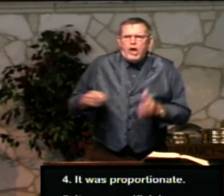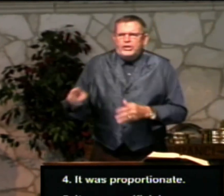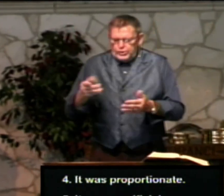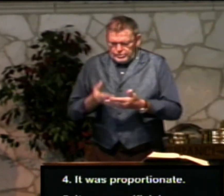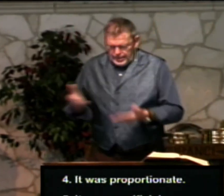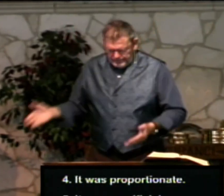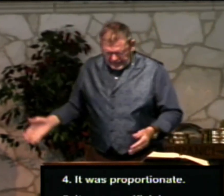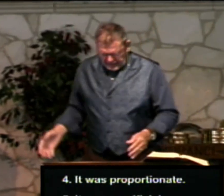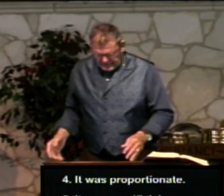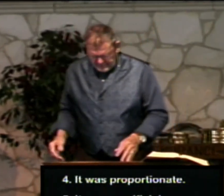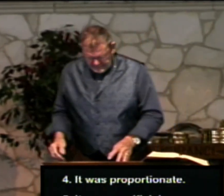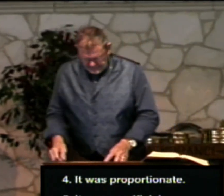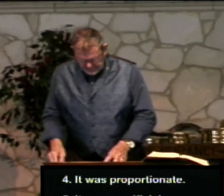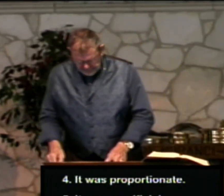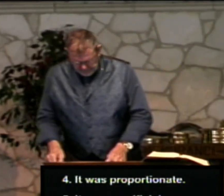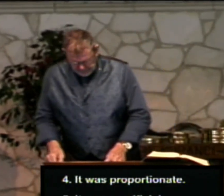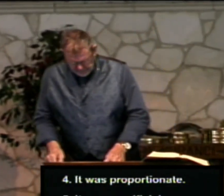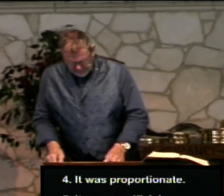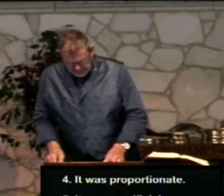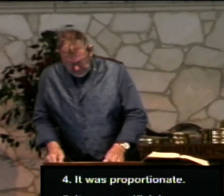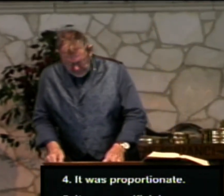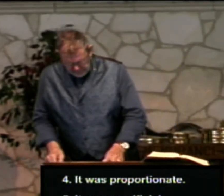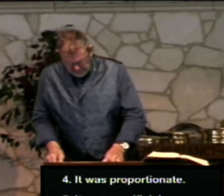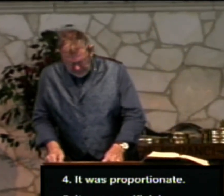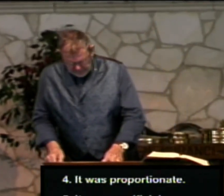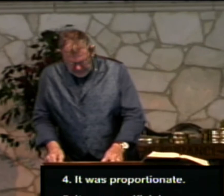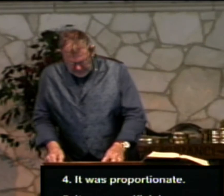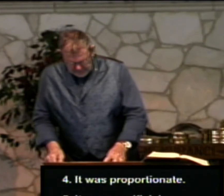It costs you something.